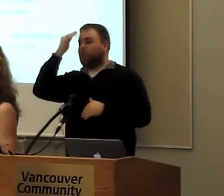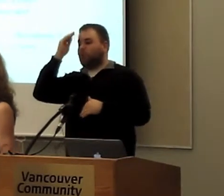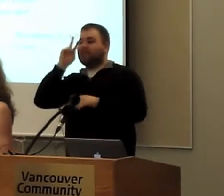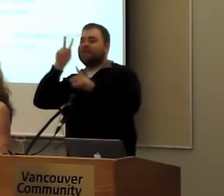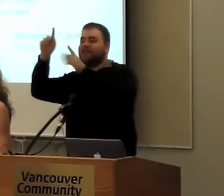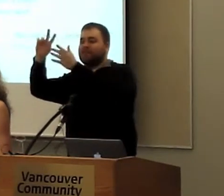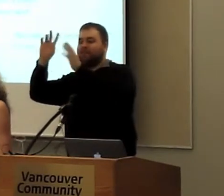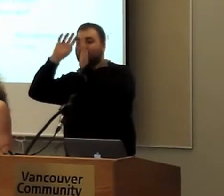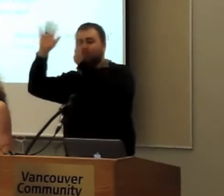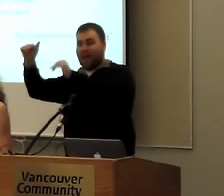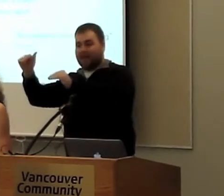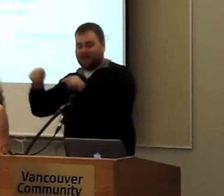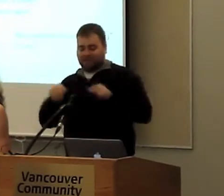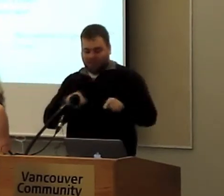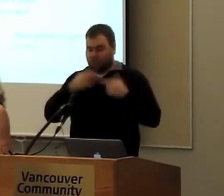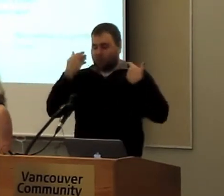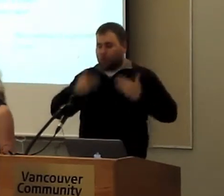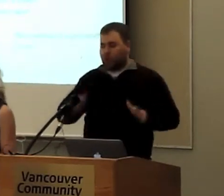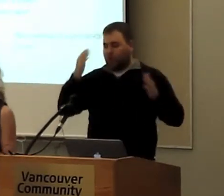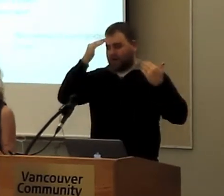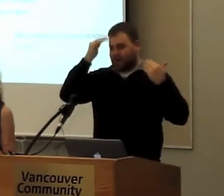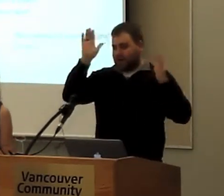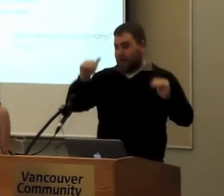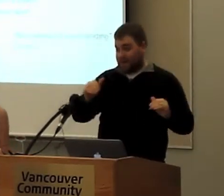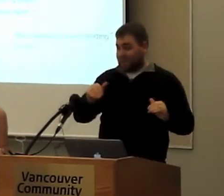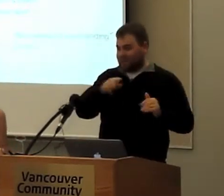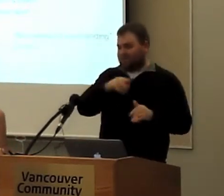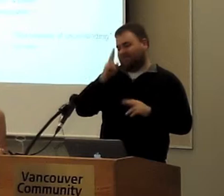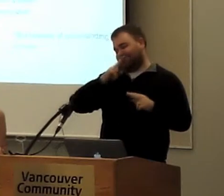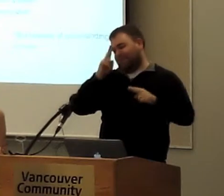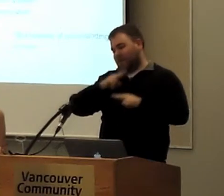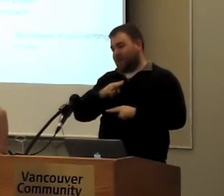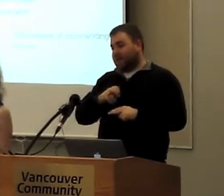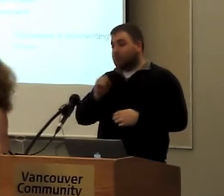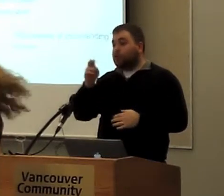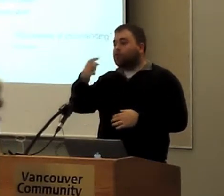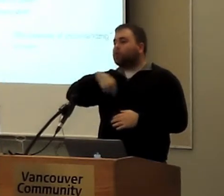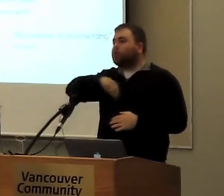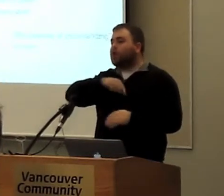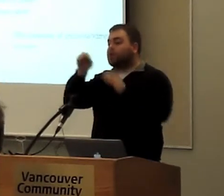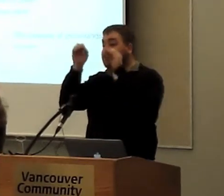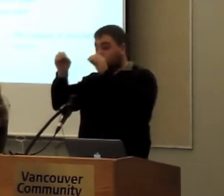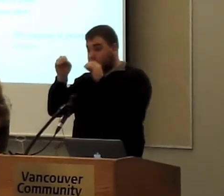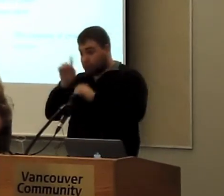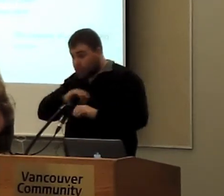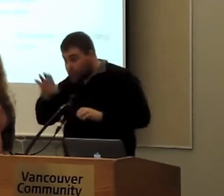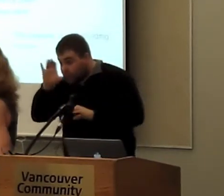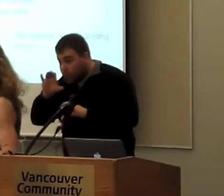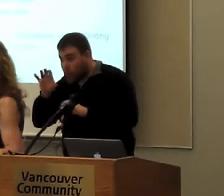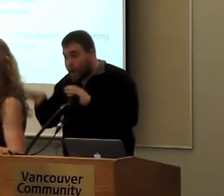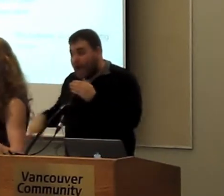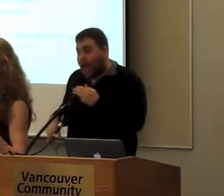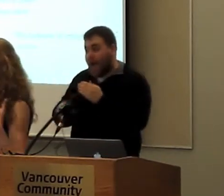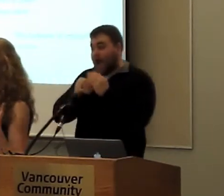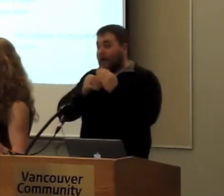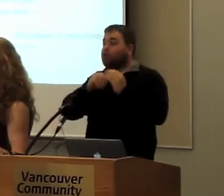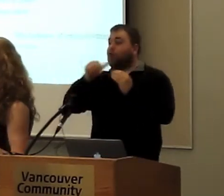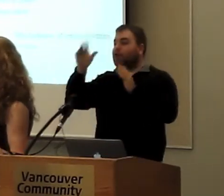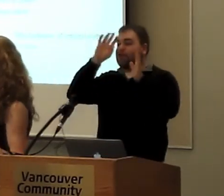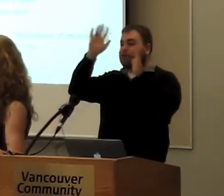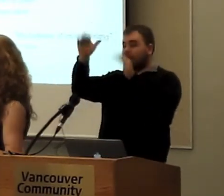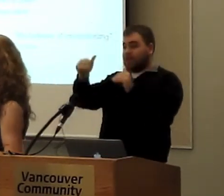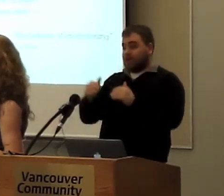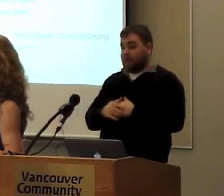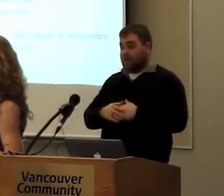Are we looking for the incongruous, the humorous, within everything we're teaching? Sense of musicality. Have you read